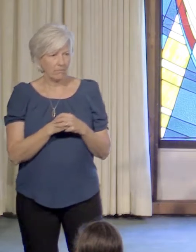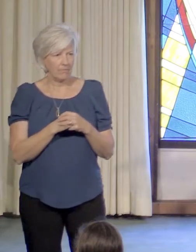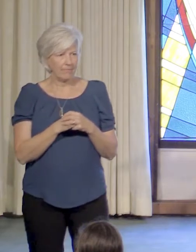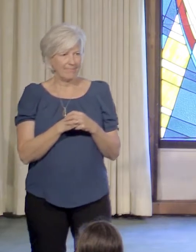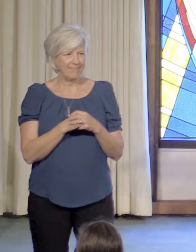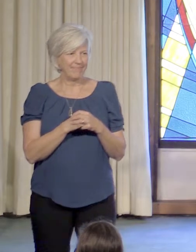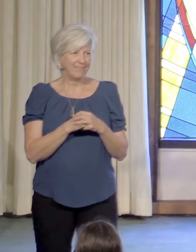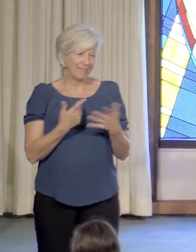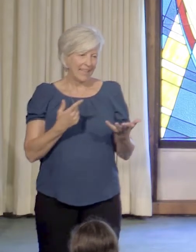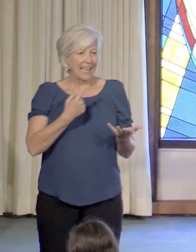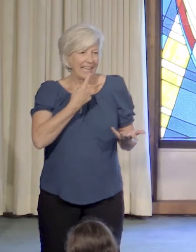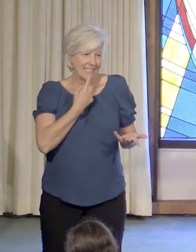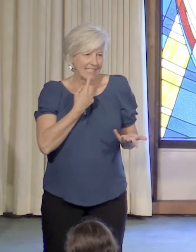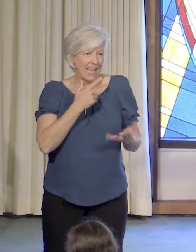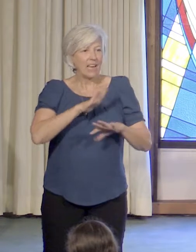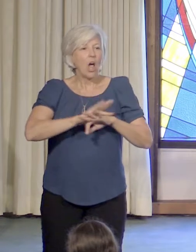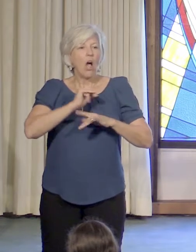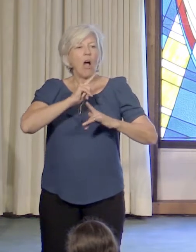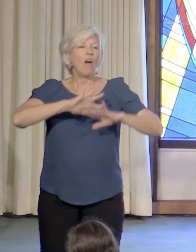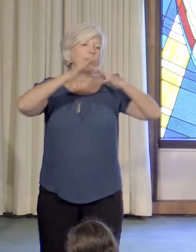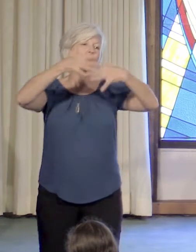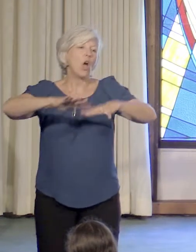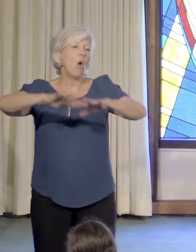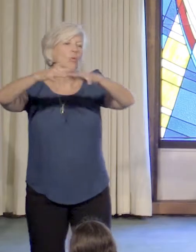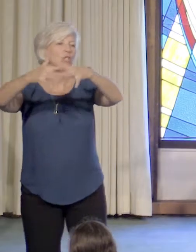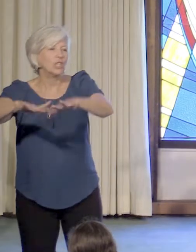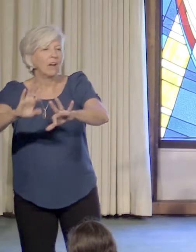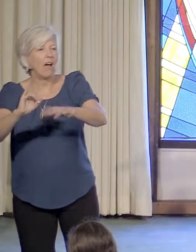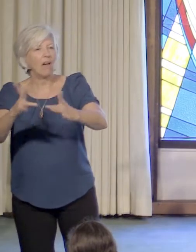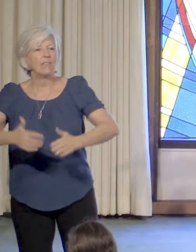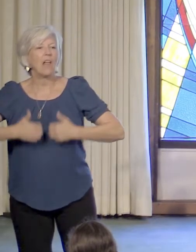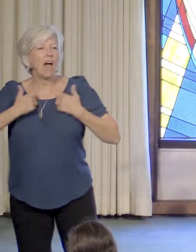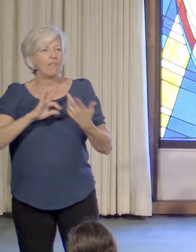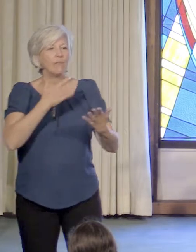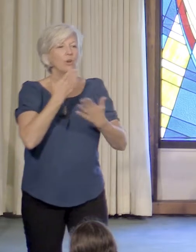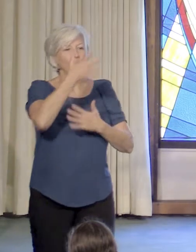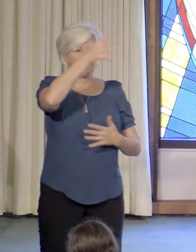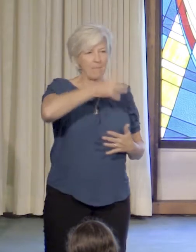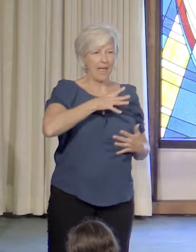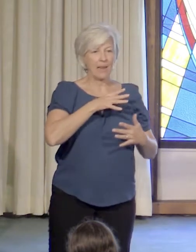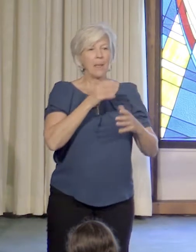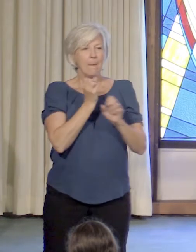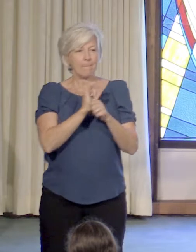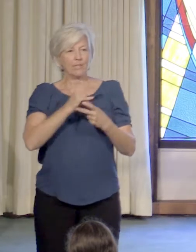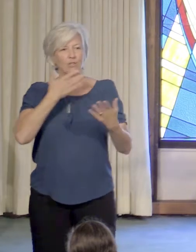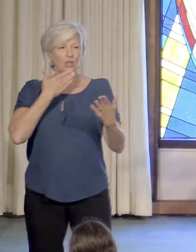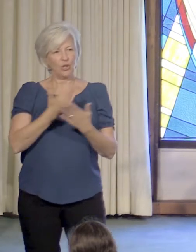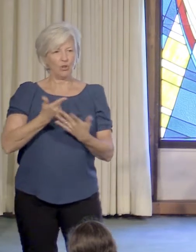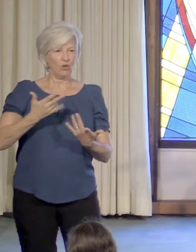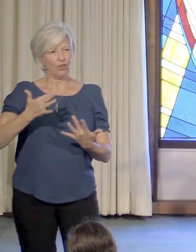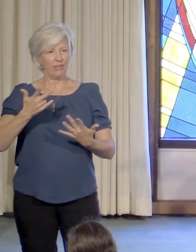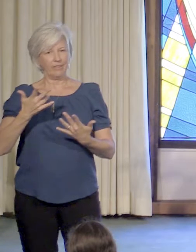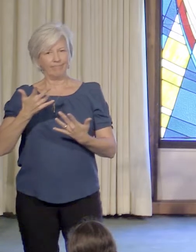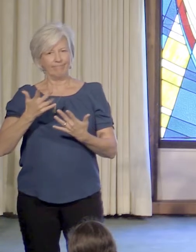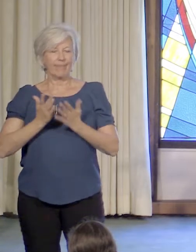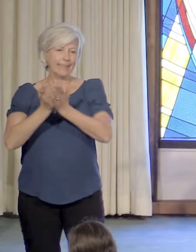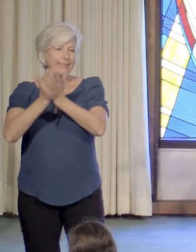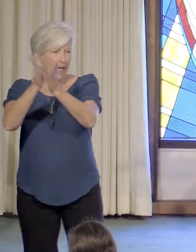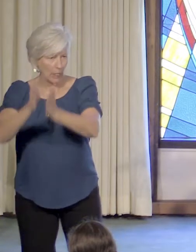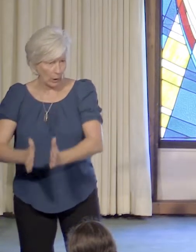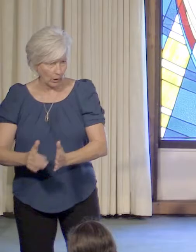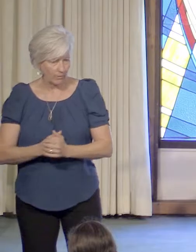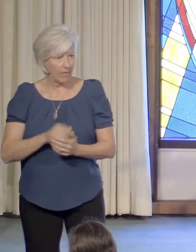It is said that on the ocean of life, a joyful man makes a good sailor. This is true. The strong, joyful nature will make